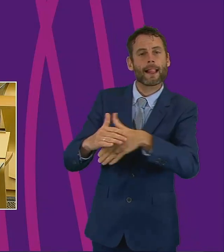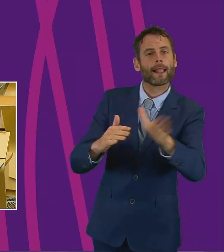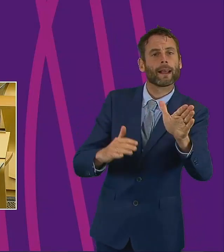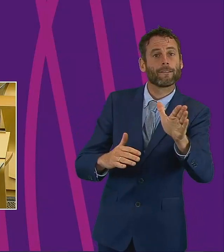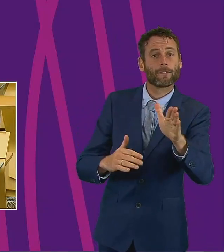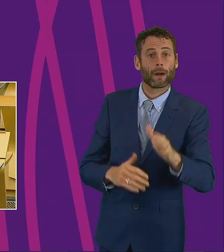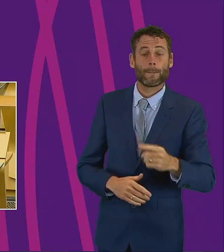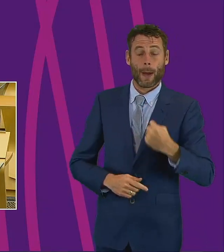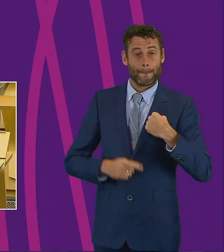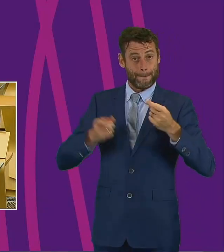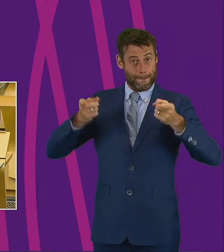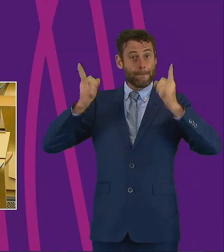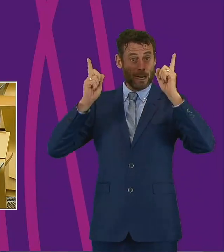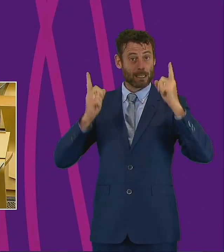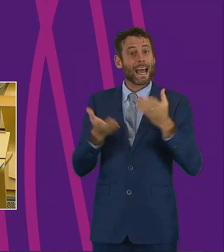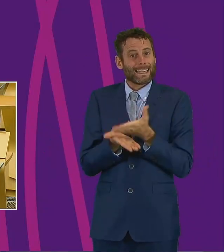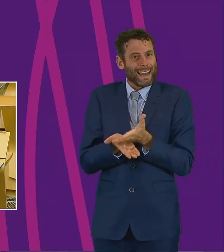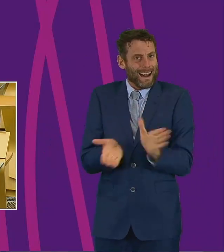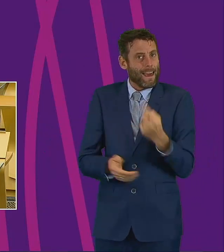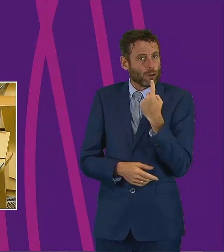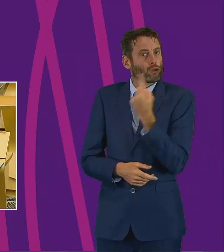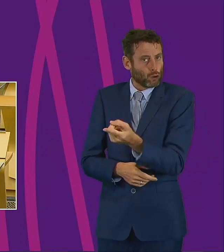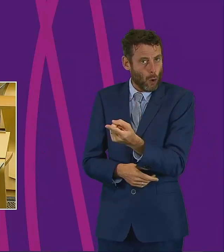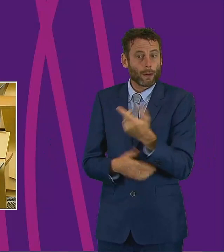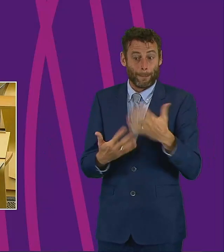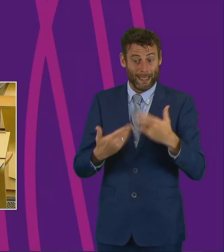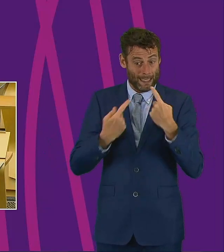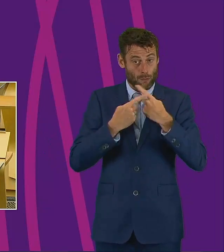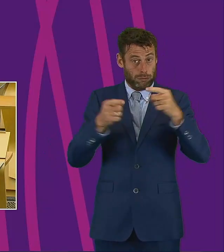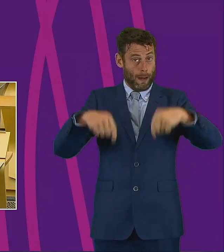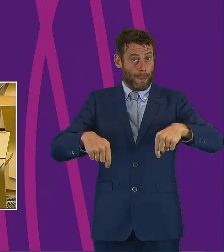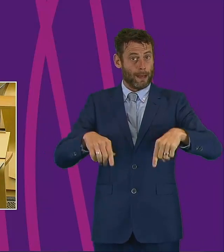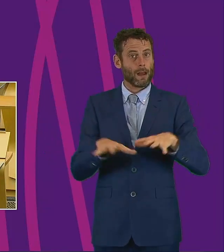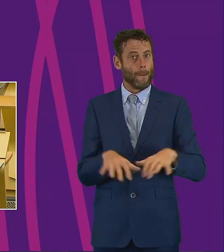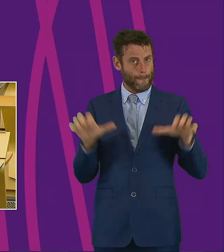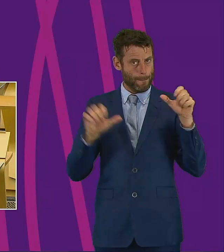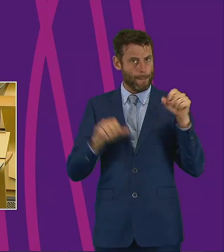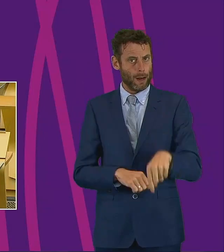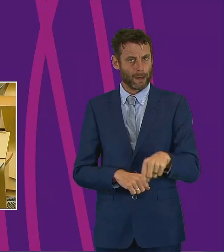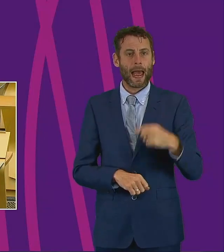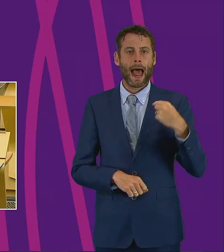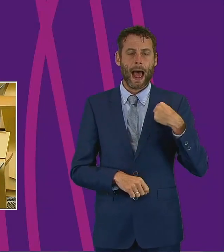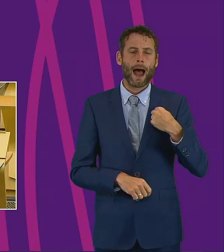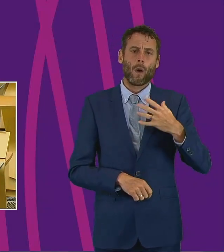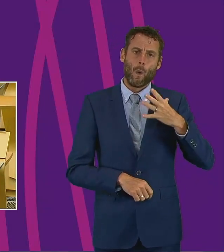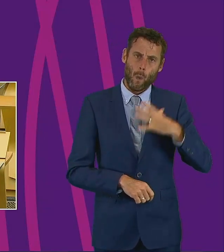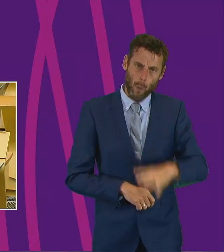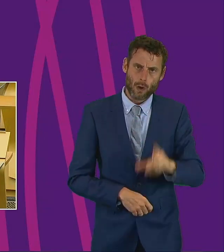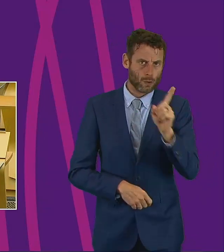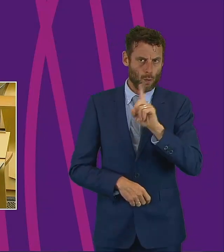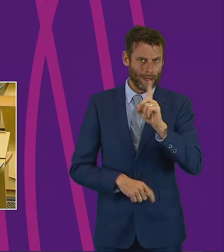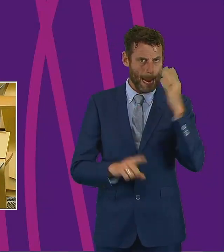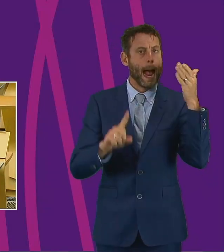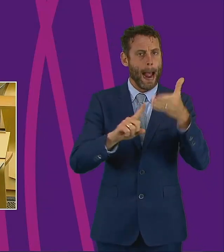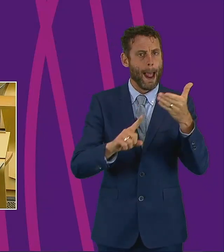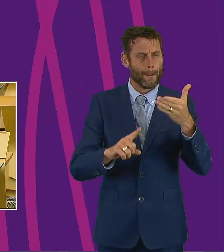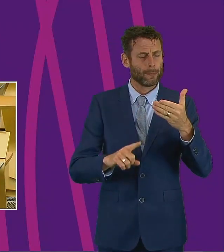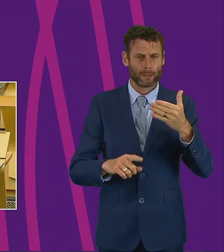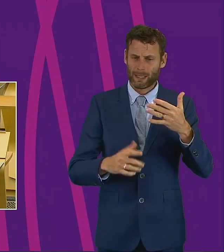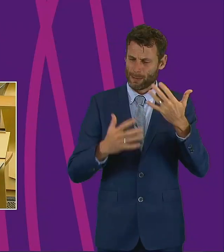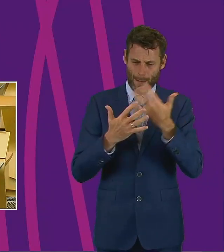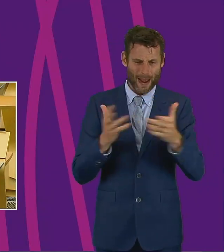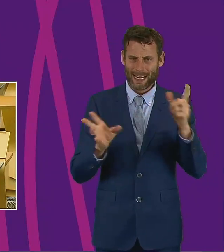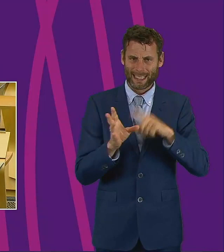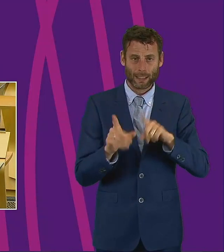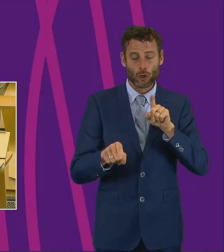were clear, indeed we made clear to this Parliament, that it was our objective, as it has been our objective for many years,